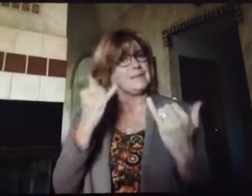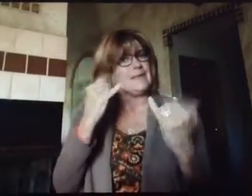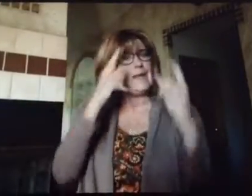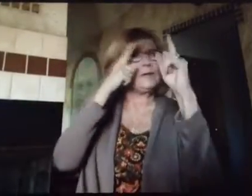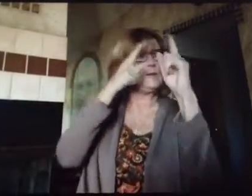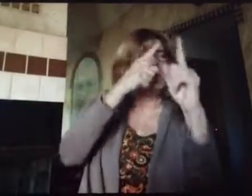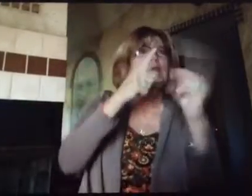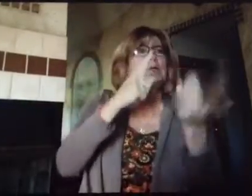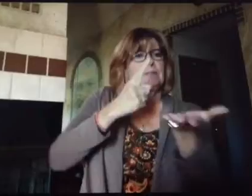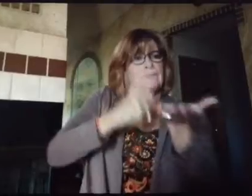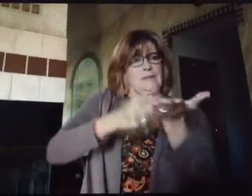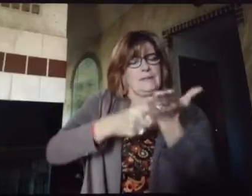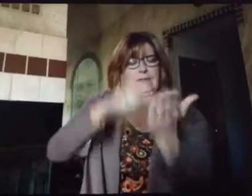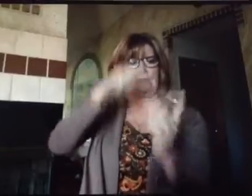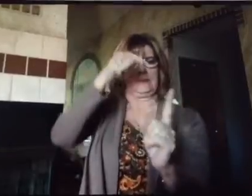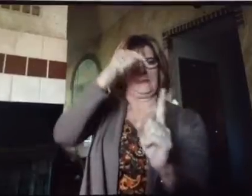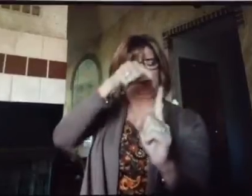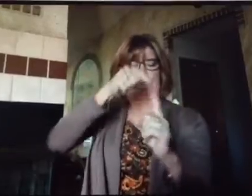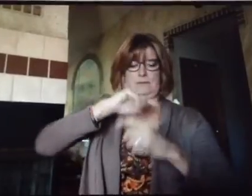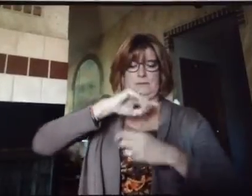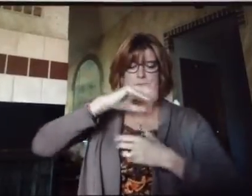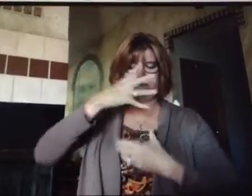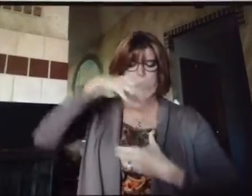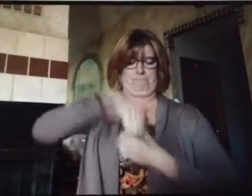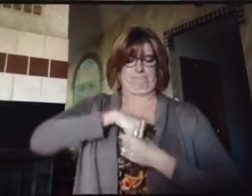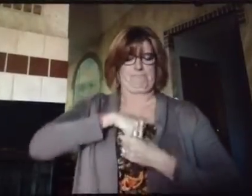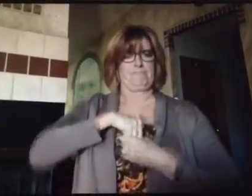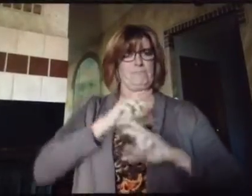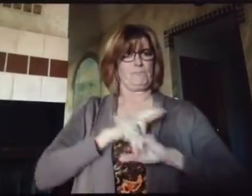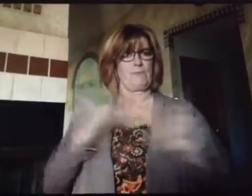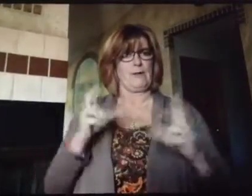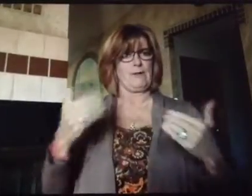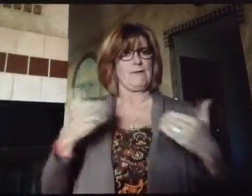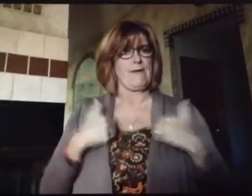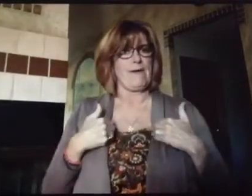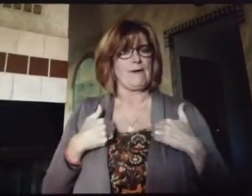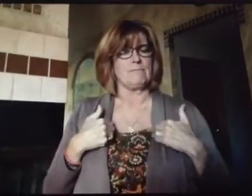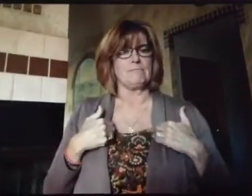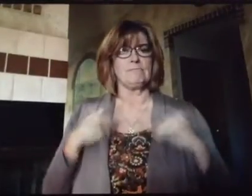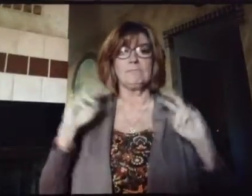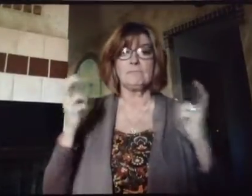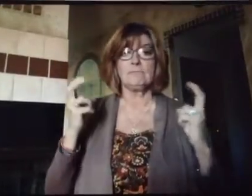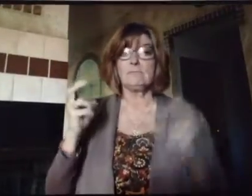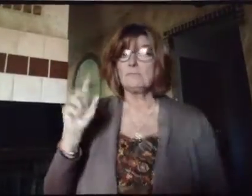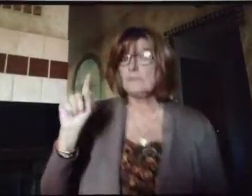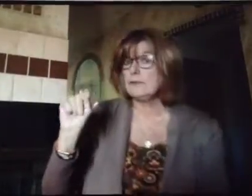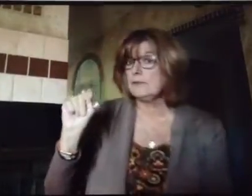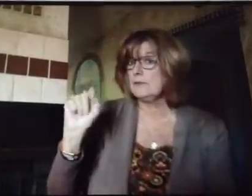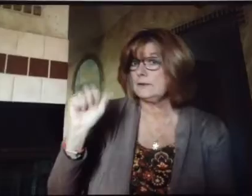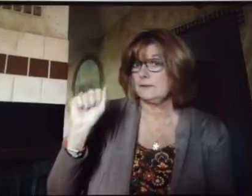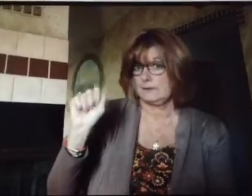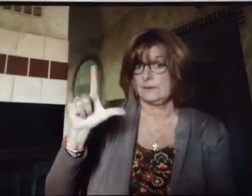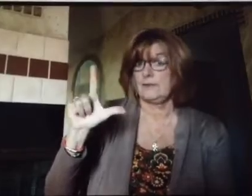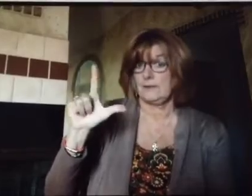Not necessarily that if you practice or not, but this thing that you just naturally have within you.